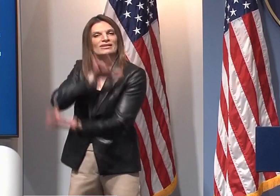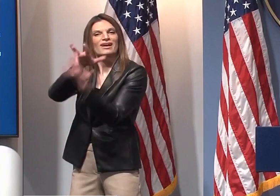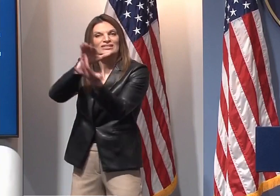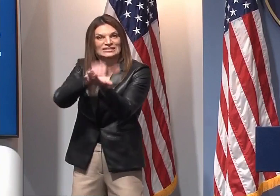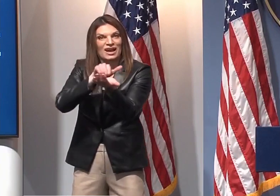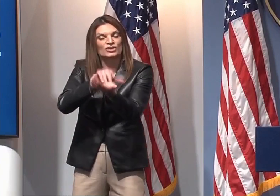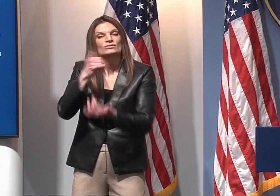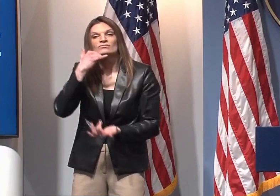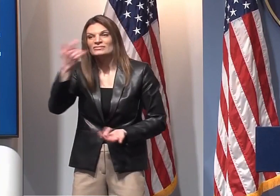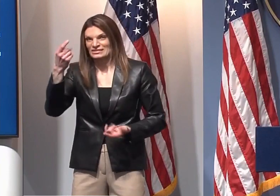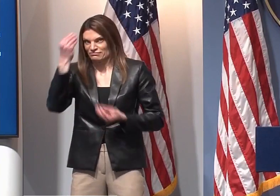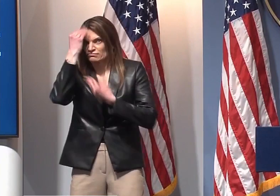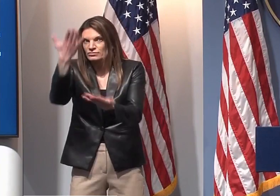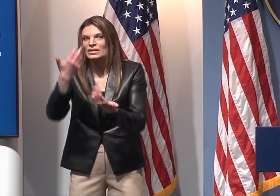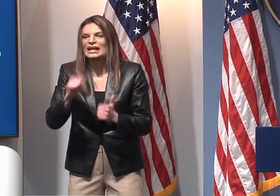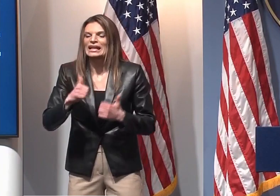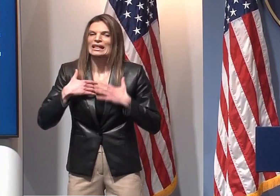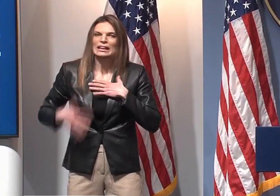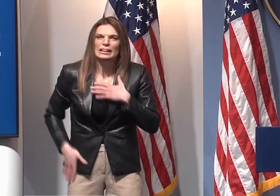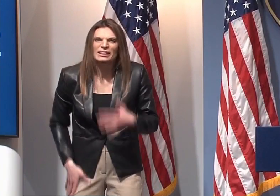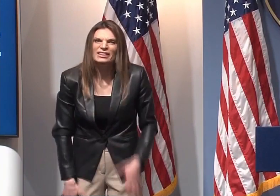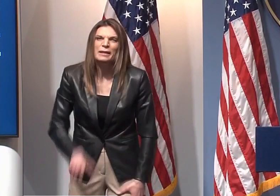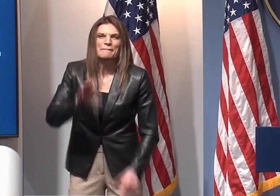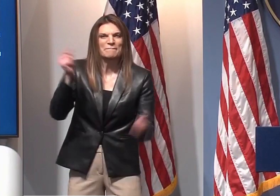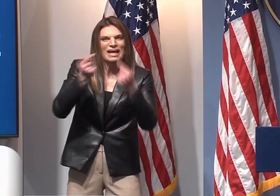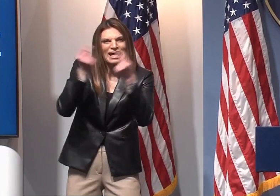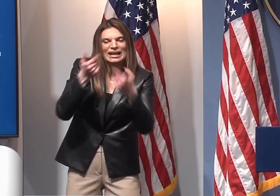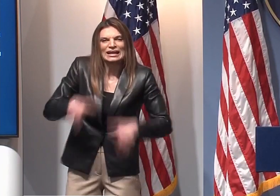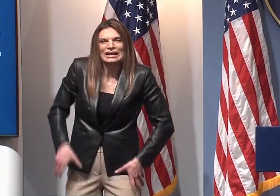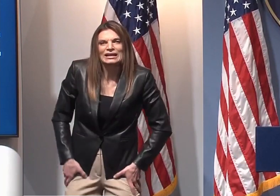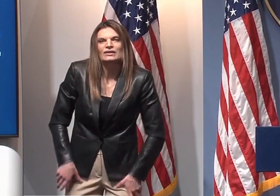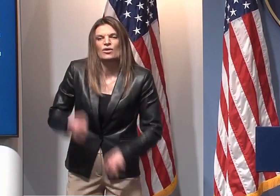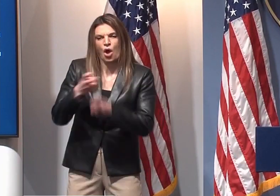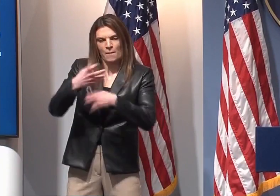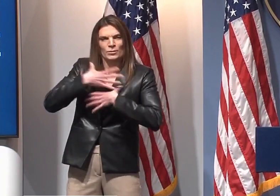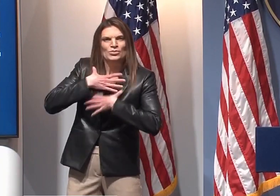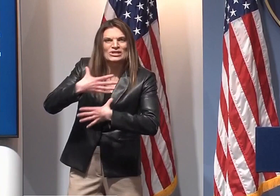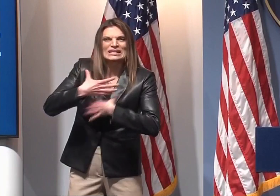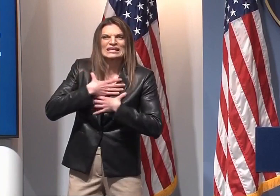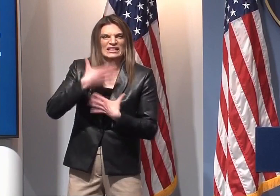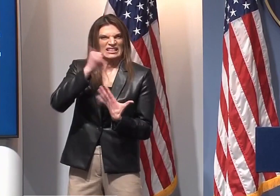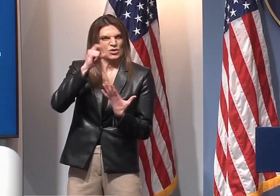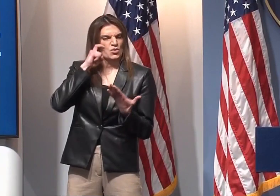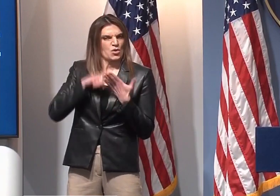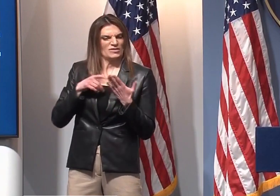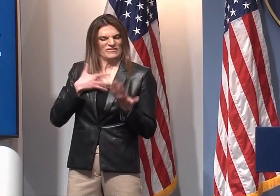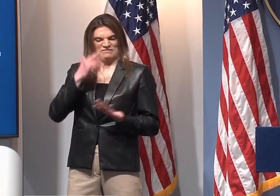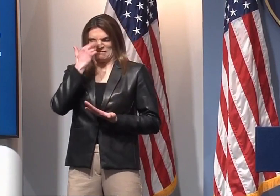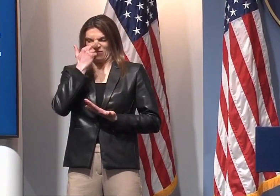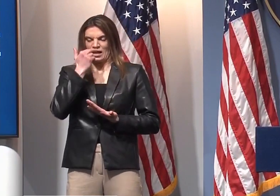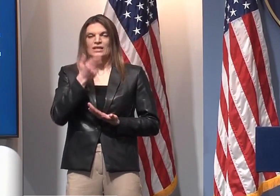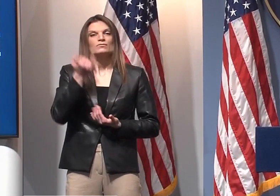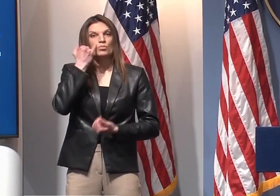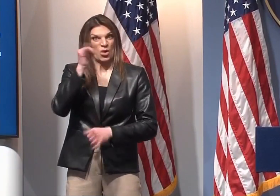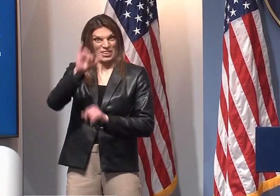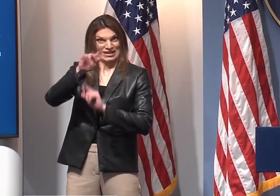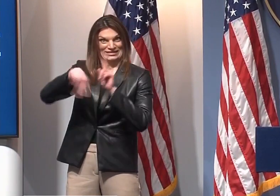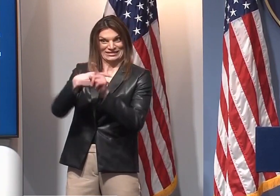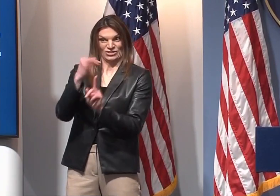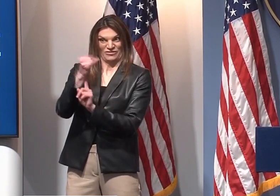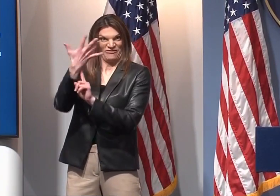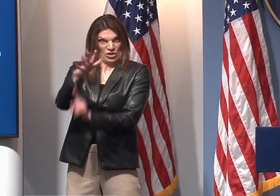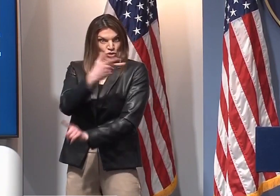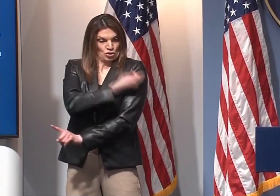leg pain, or shortness of breath. Again, these reactions were incredibly rare, just 6 cases out